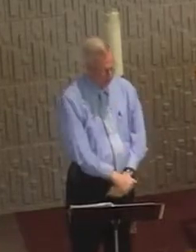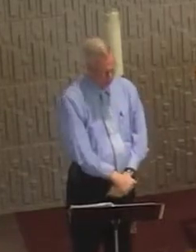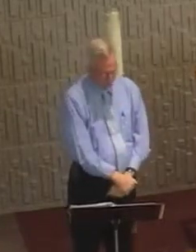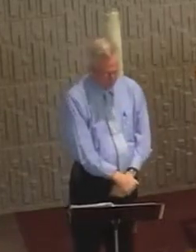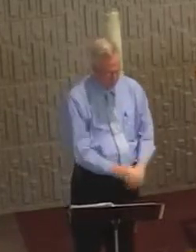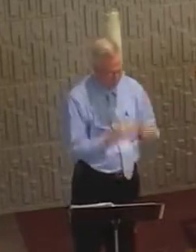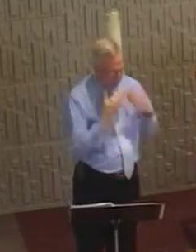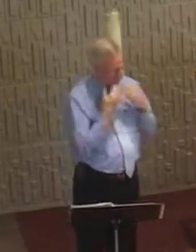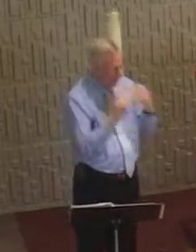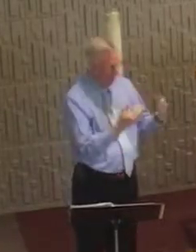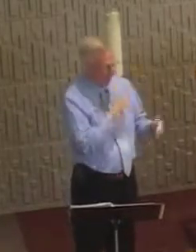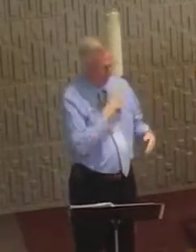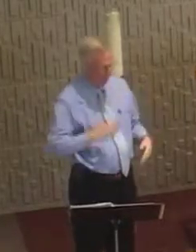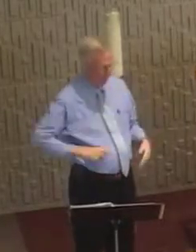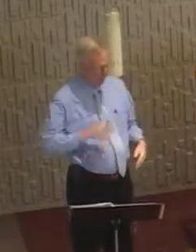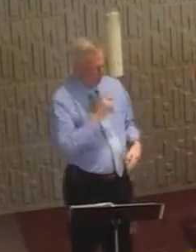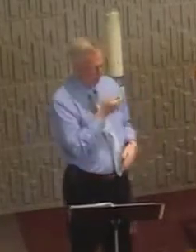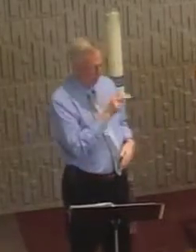Thank you, Deacon Dan.